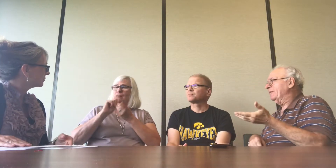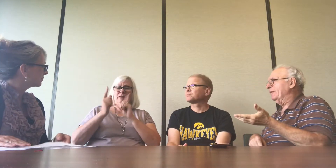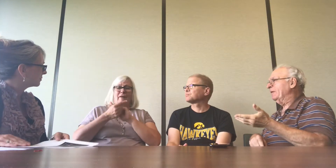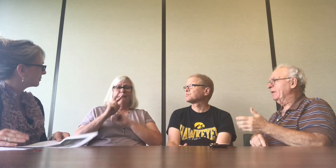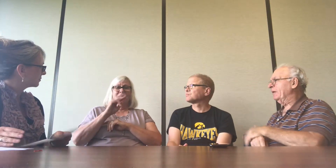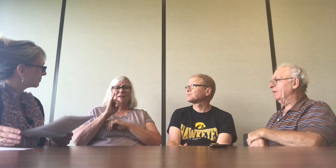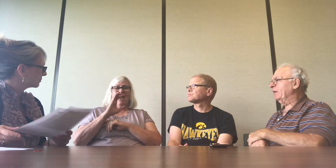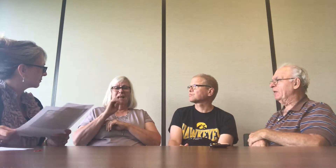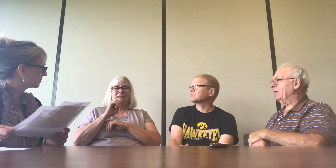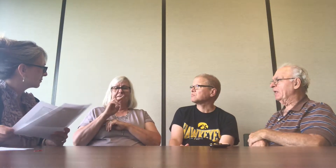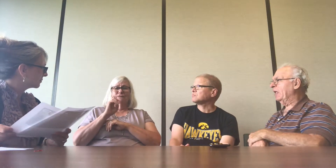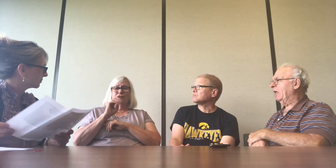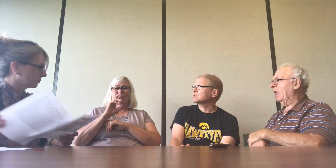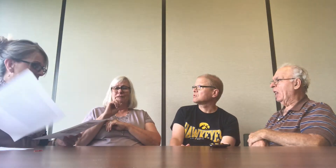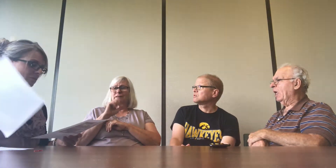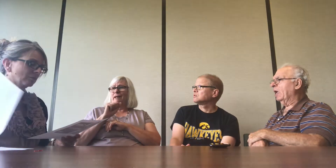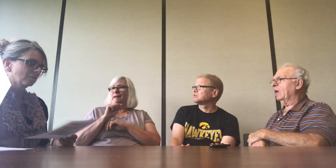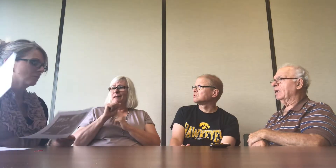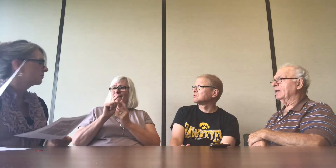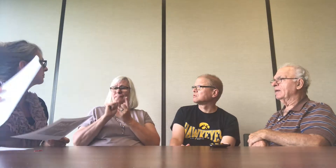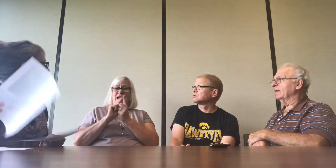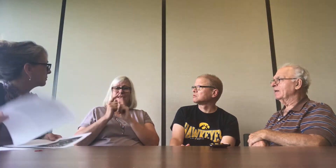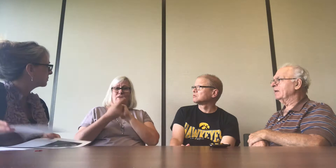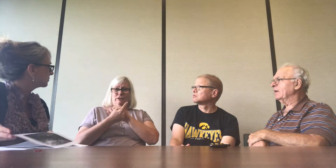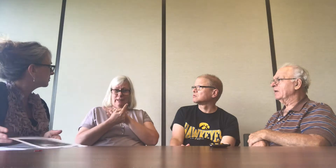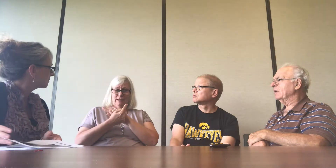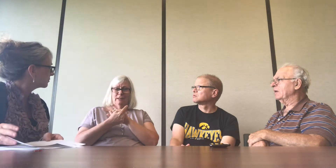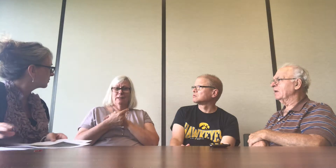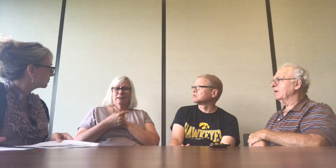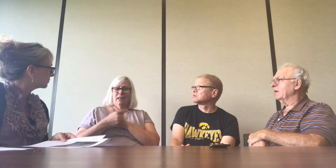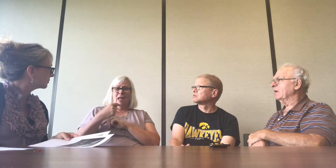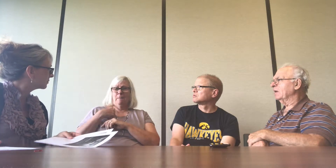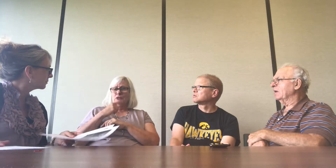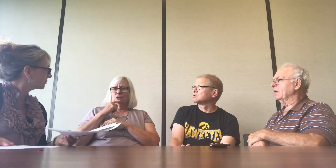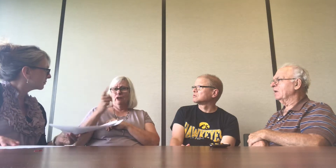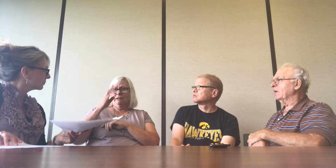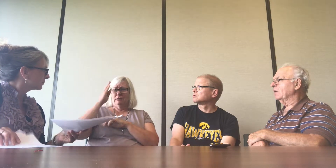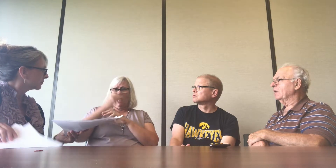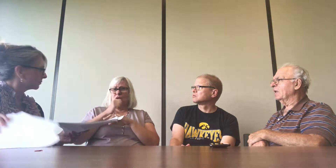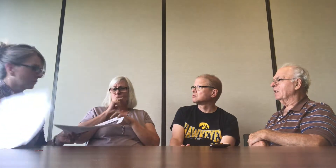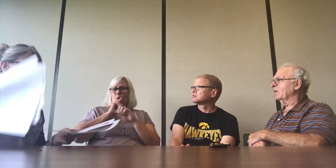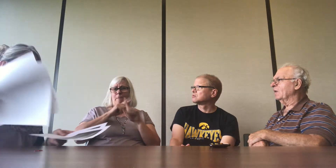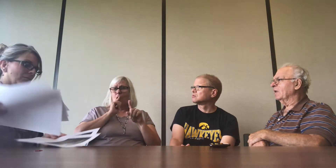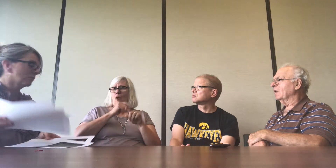saying the same thing back? Surely, exactly, vice versa. I'm sure